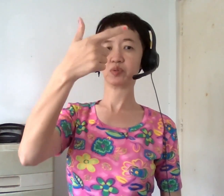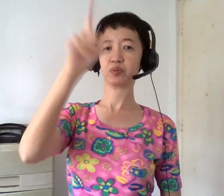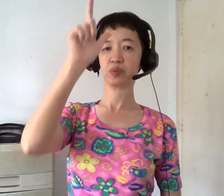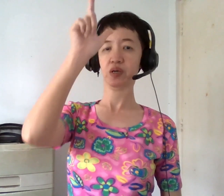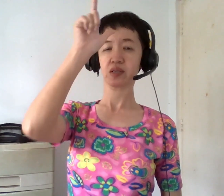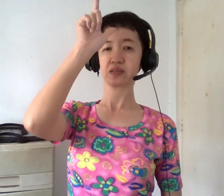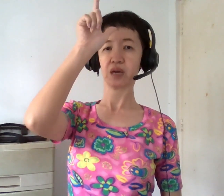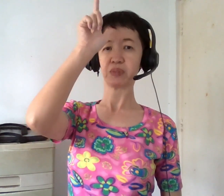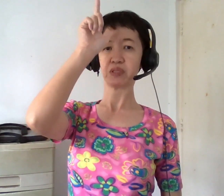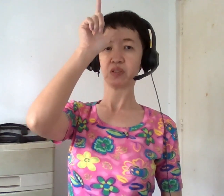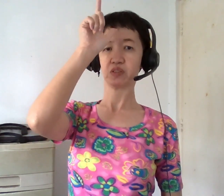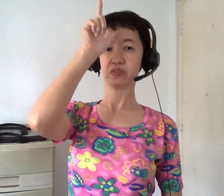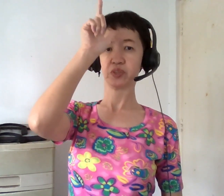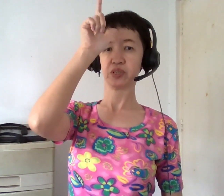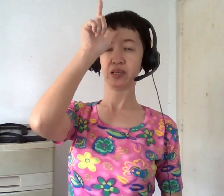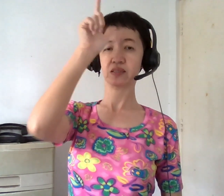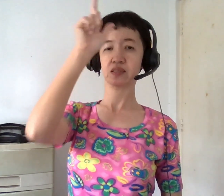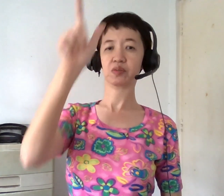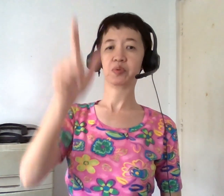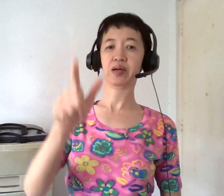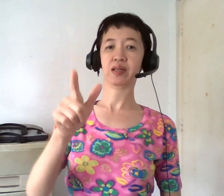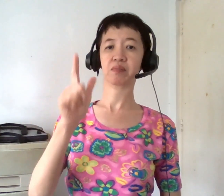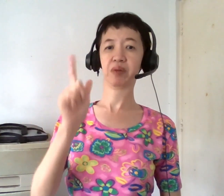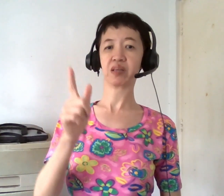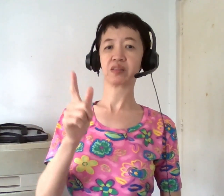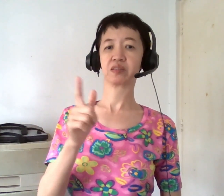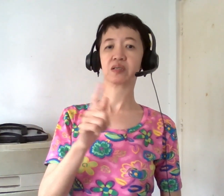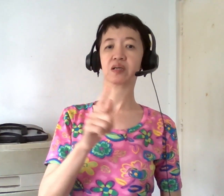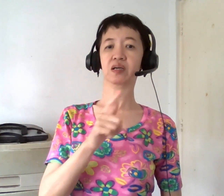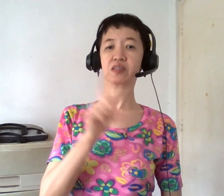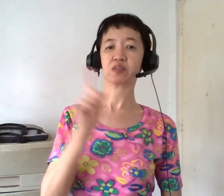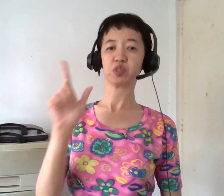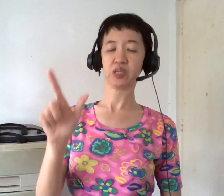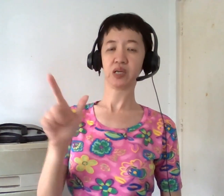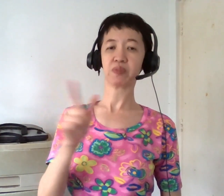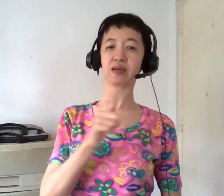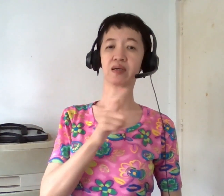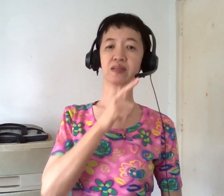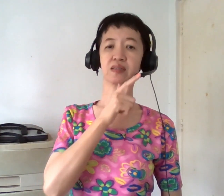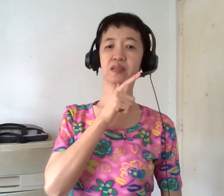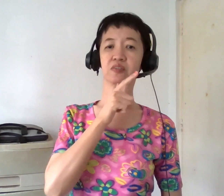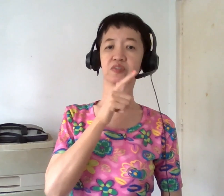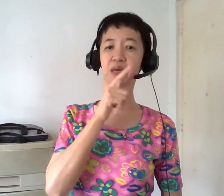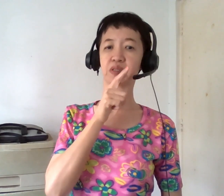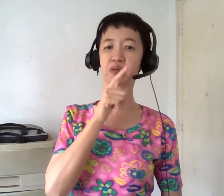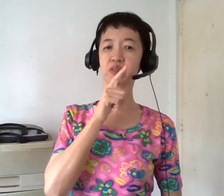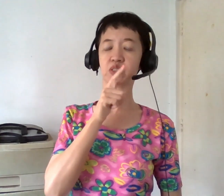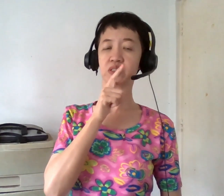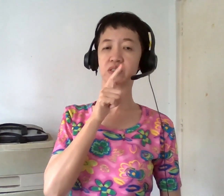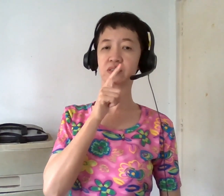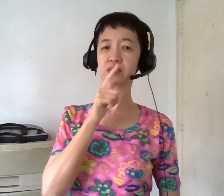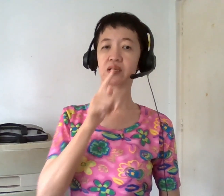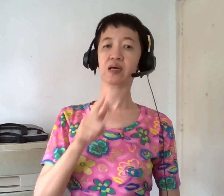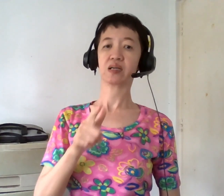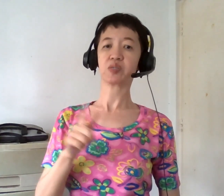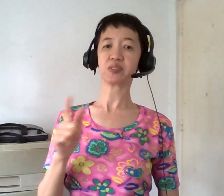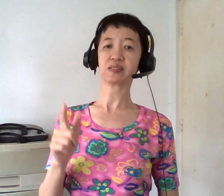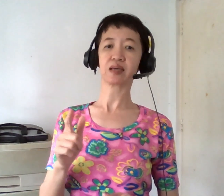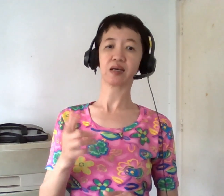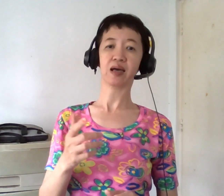you tap it on your forehead, while mother is also shaped L, and then you tap it on your chin. I